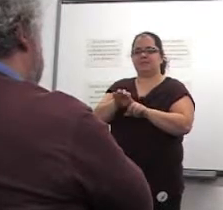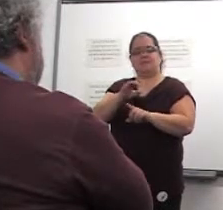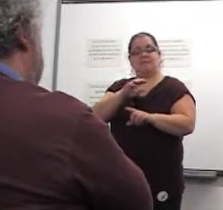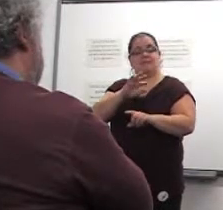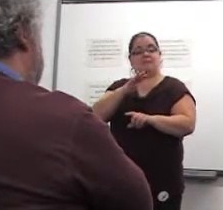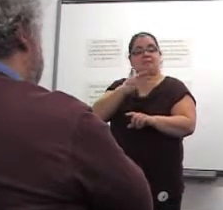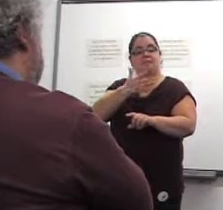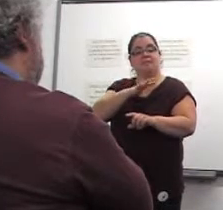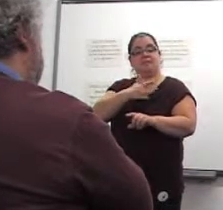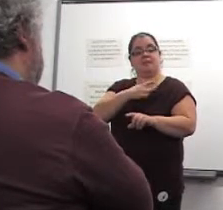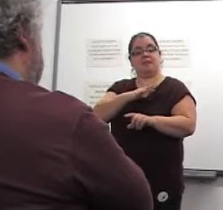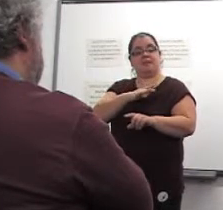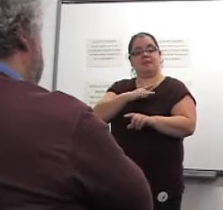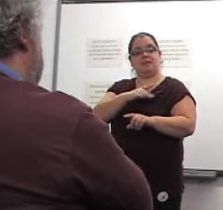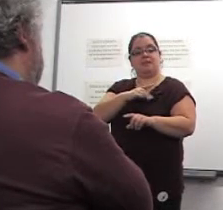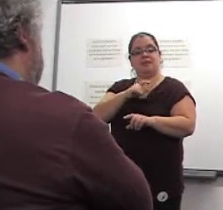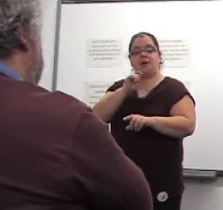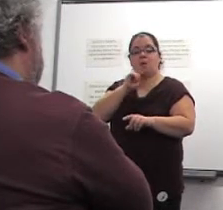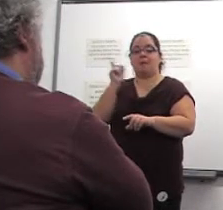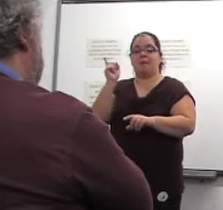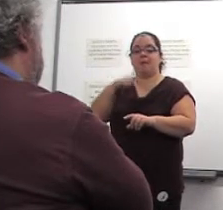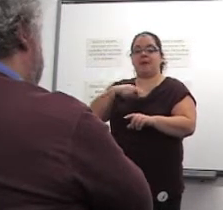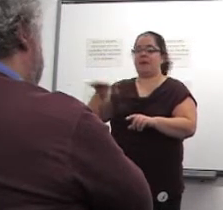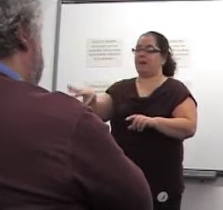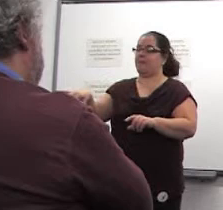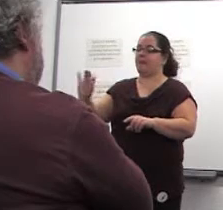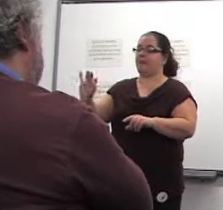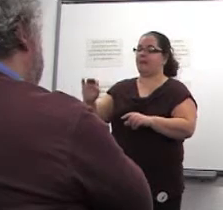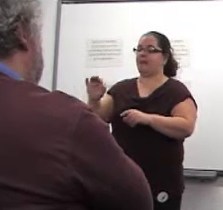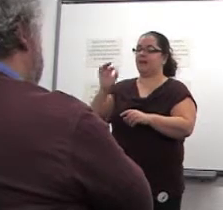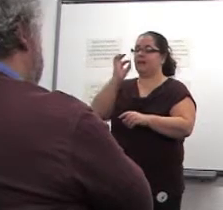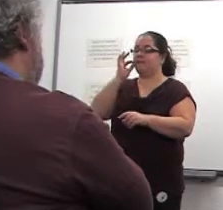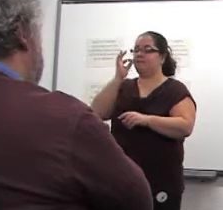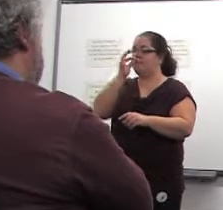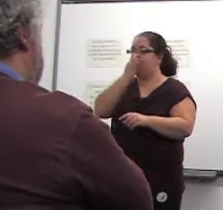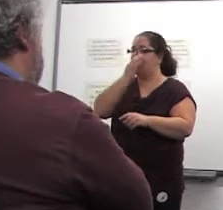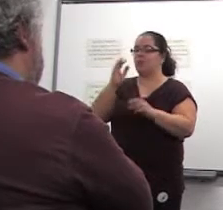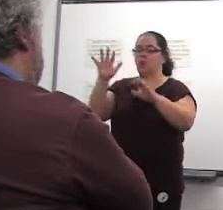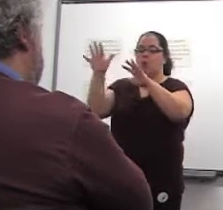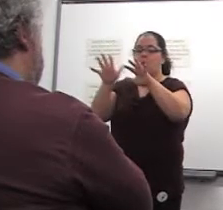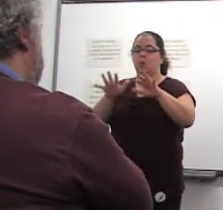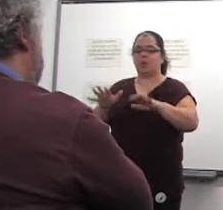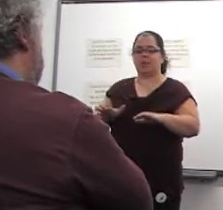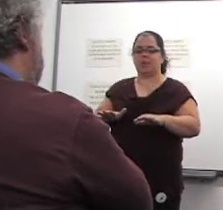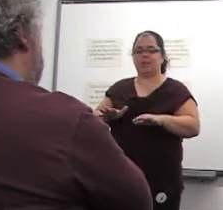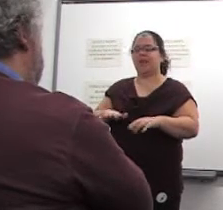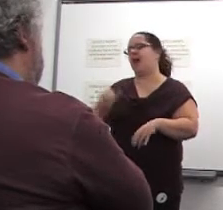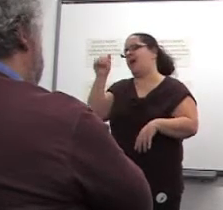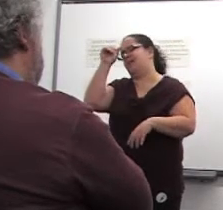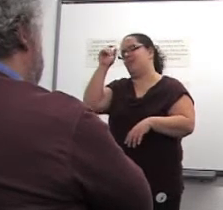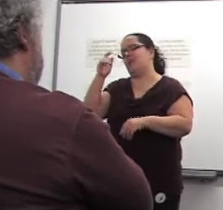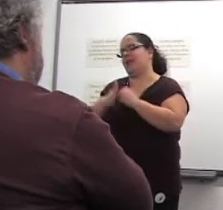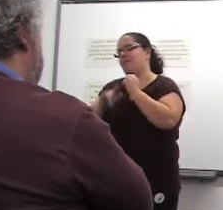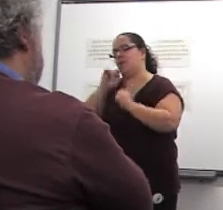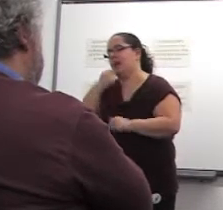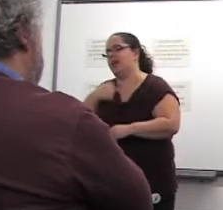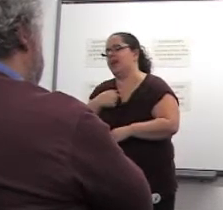"Maybe I'll come back and pick sloes in the autumn," he said, knowing he